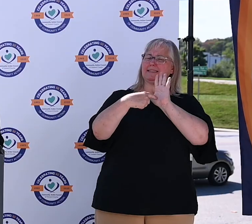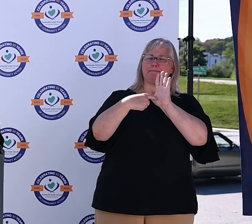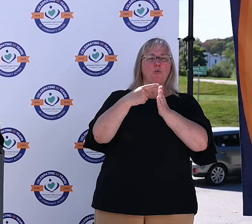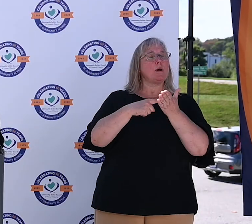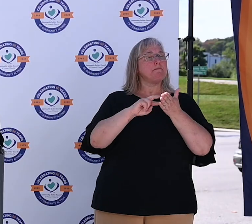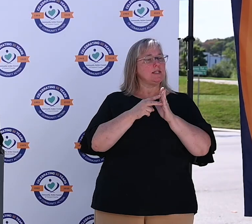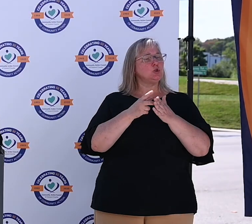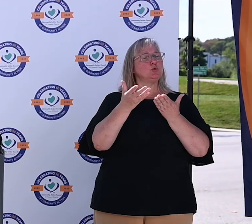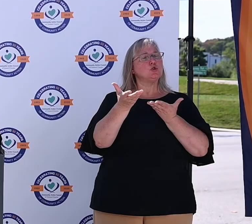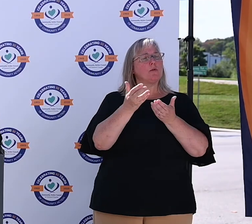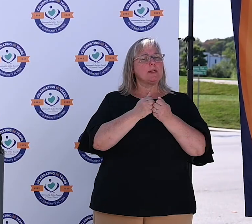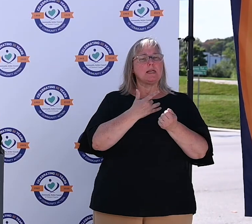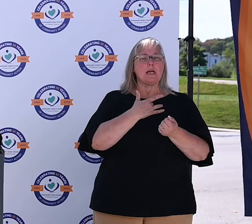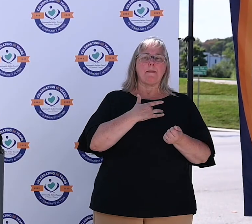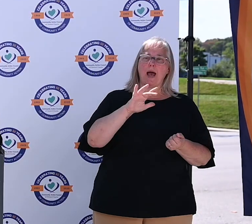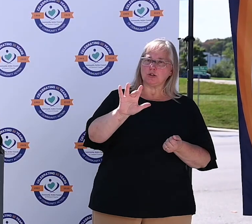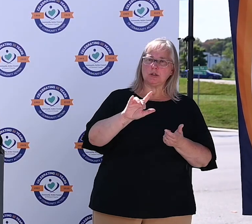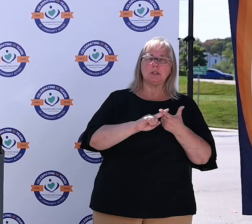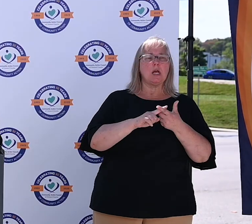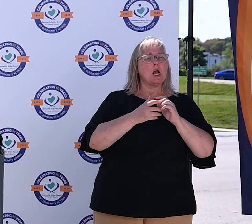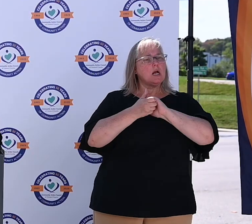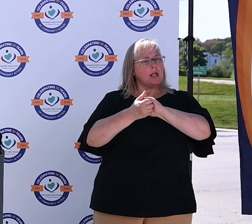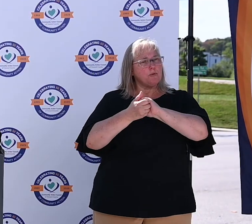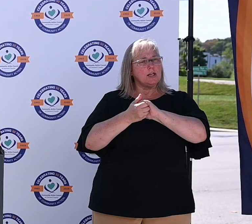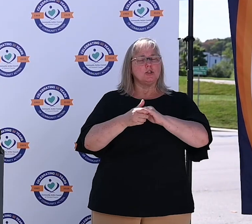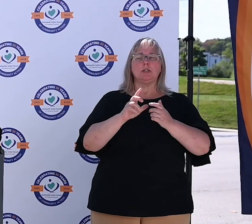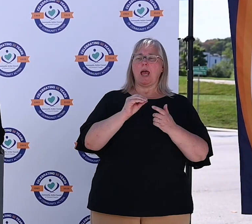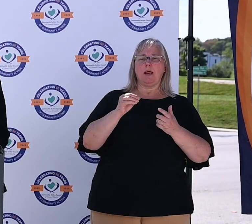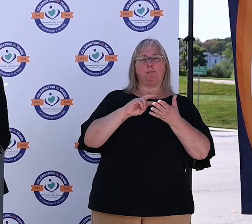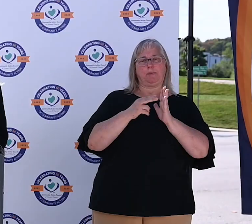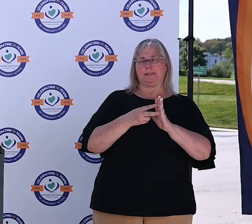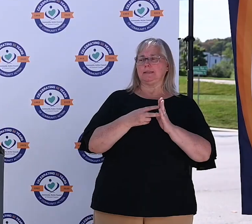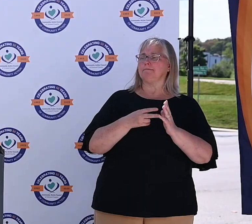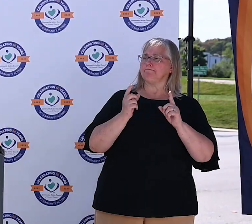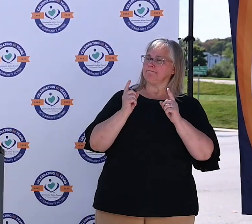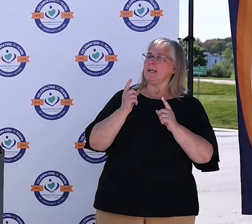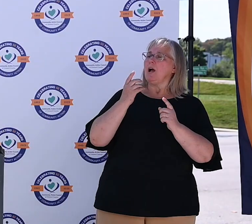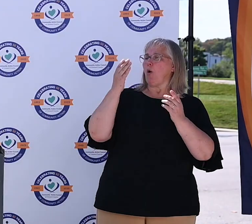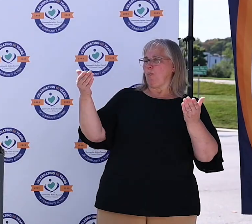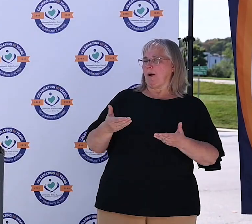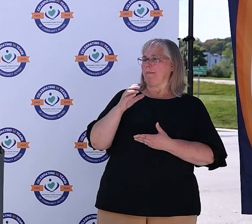means to serve with compassion, collaboration, and purpose. Welcome, Jackie.